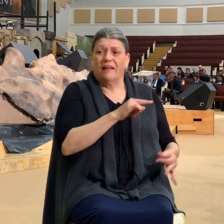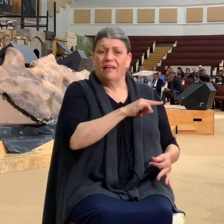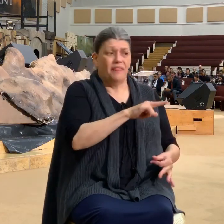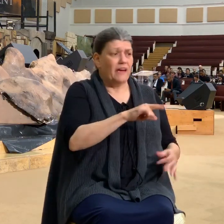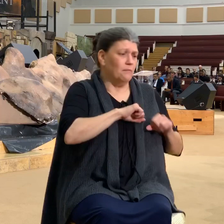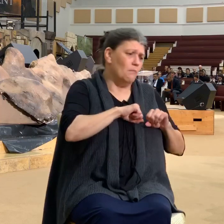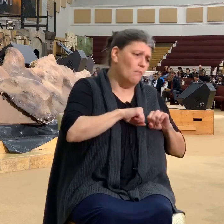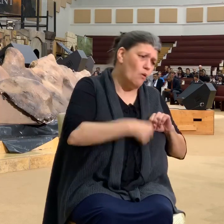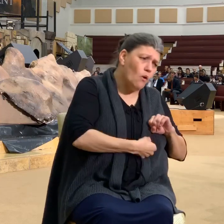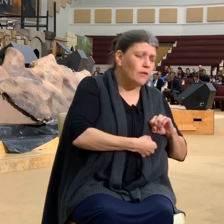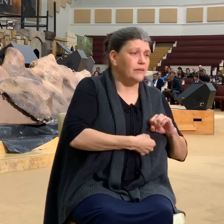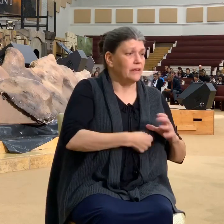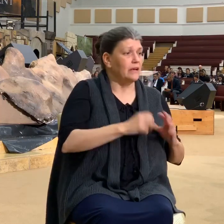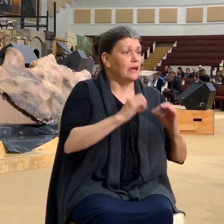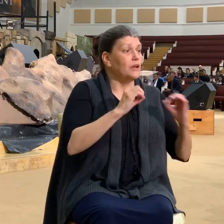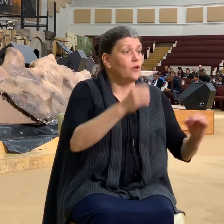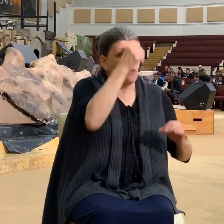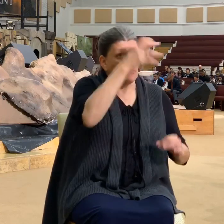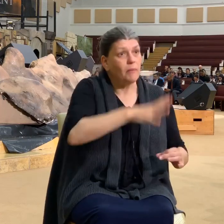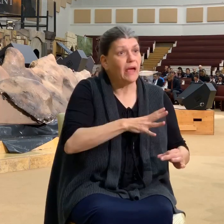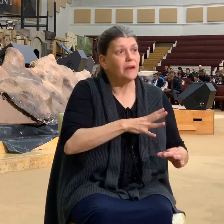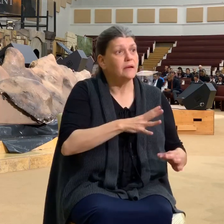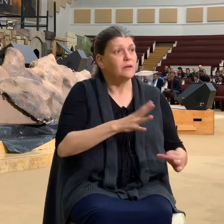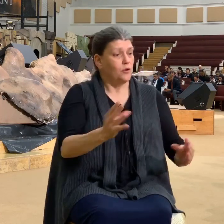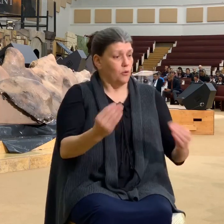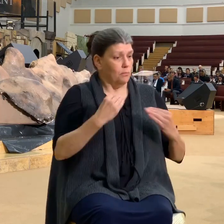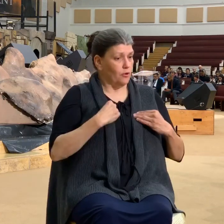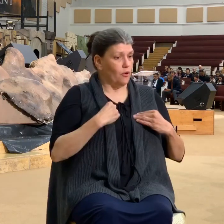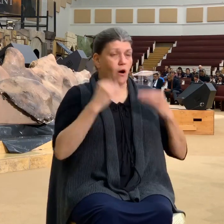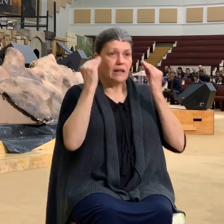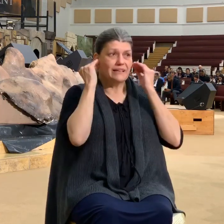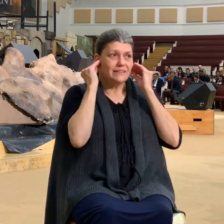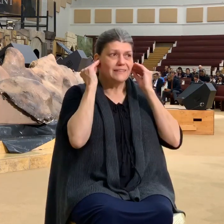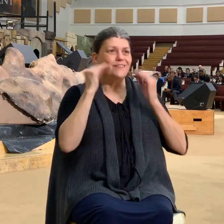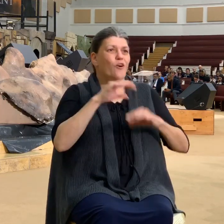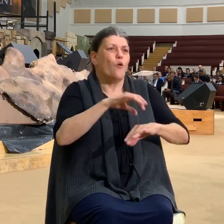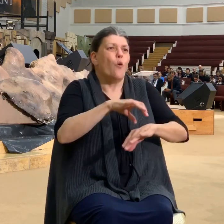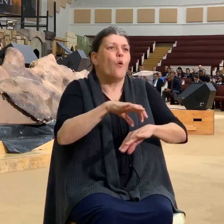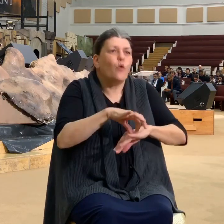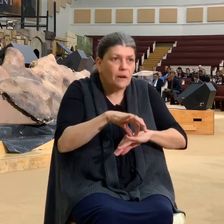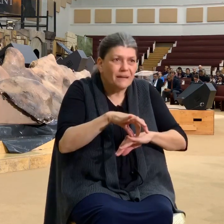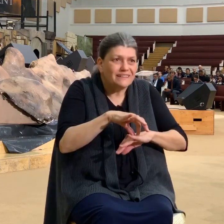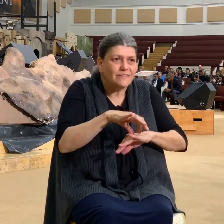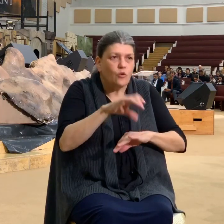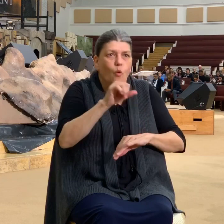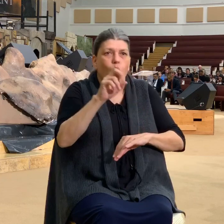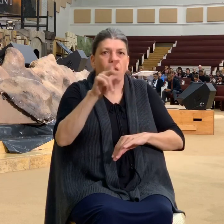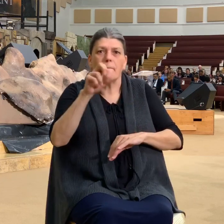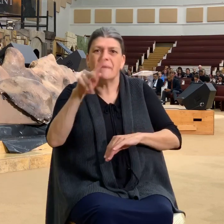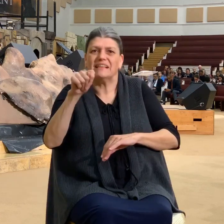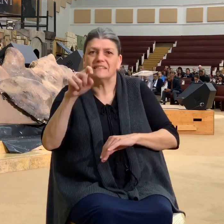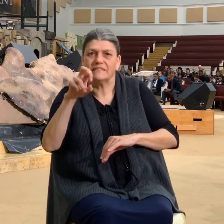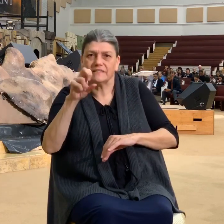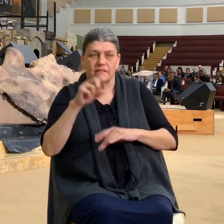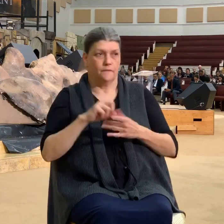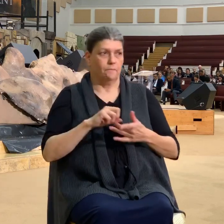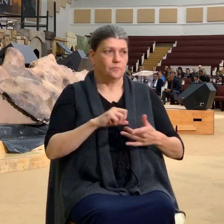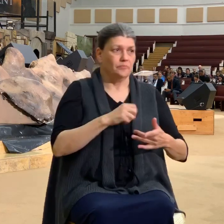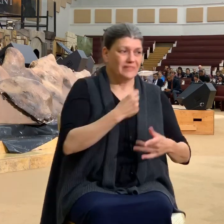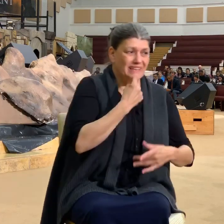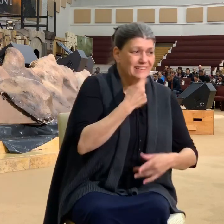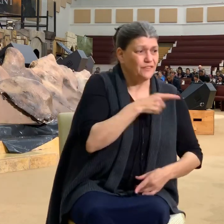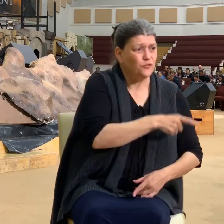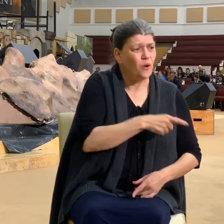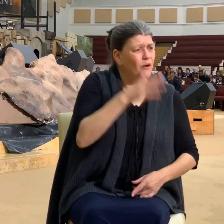did put on his ornaments. For the Lord had said unto Moses, say unto the children of Israel, you are a stiff-necked people. I will